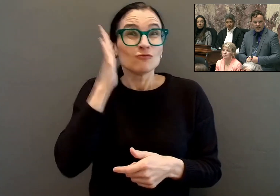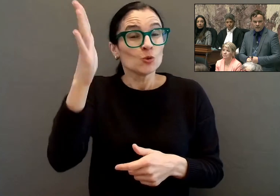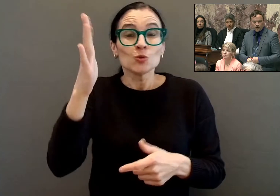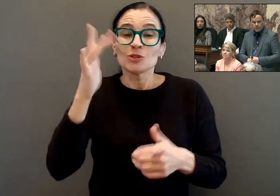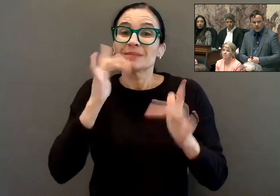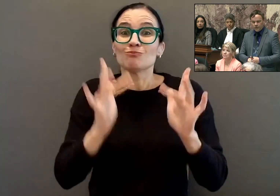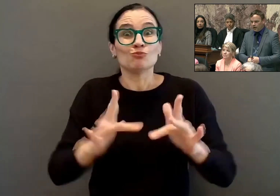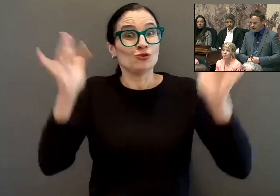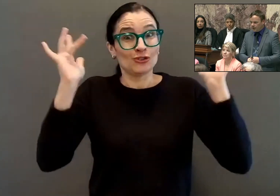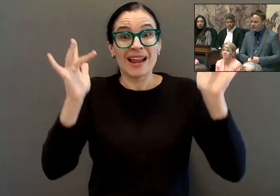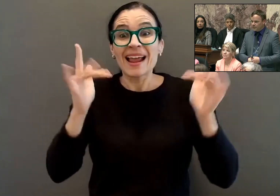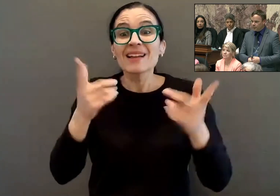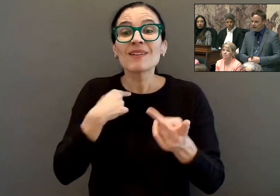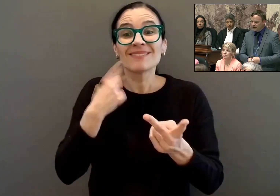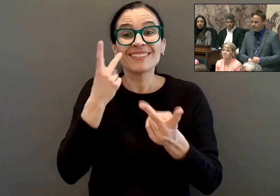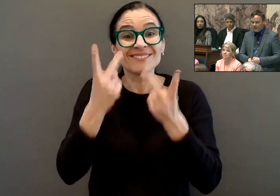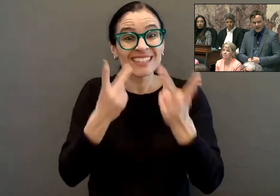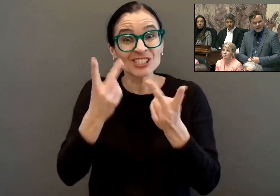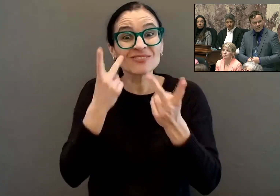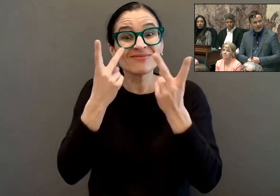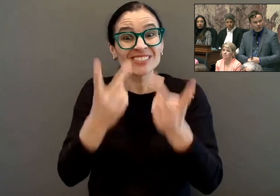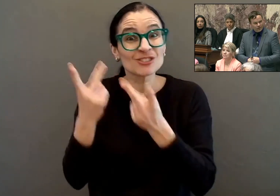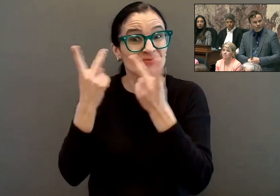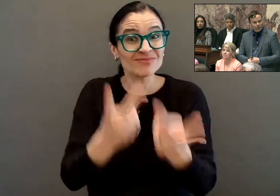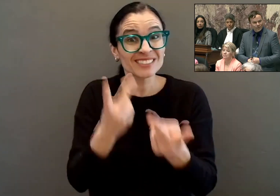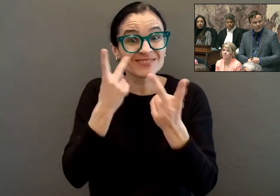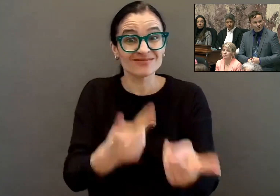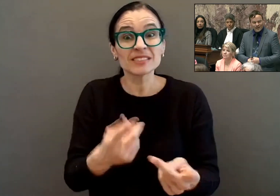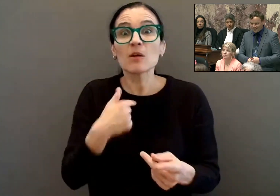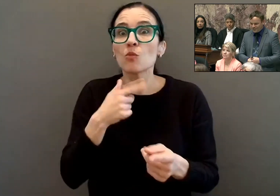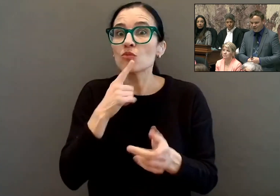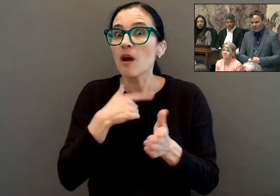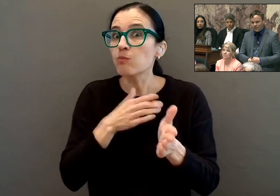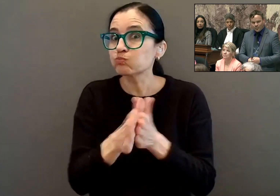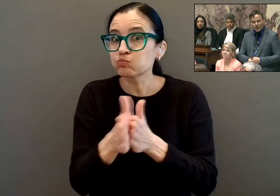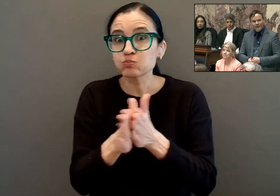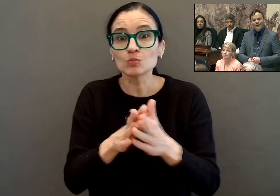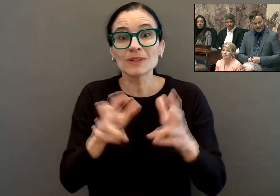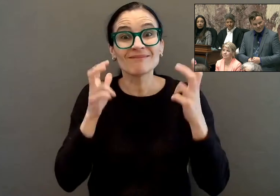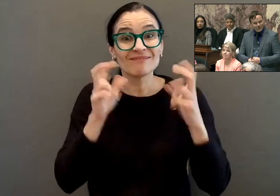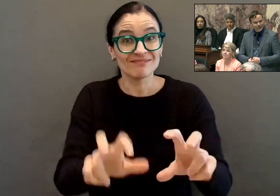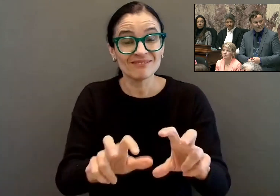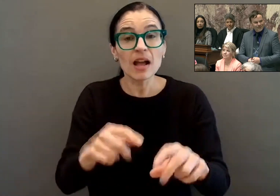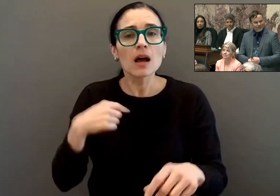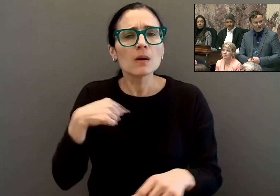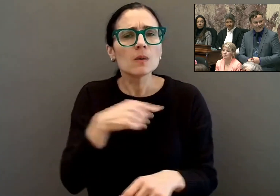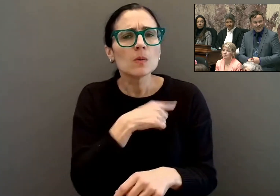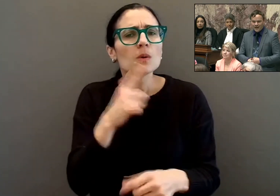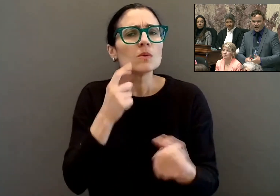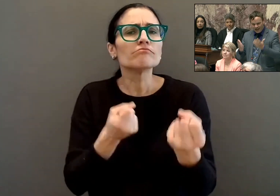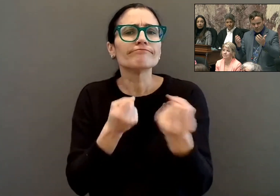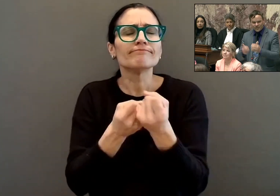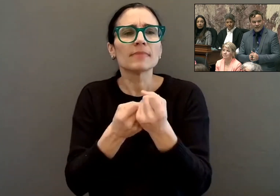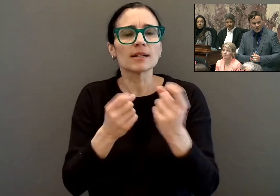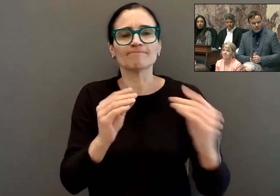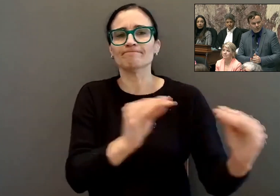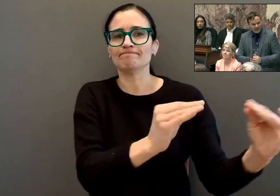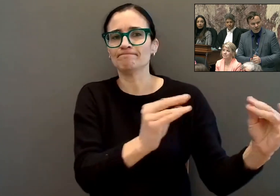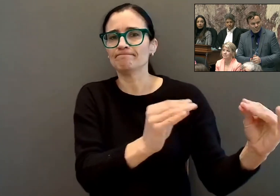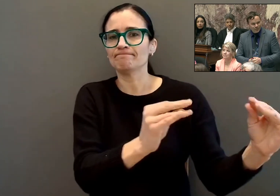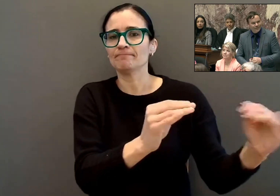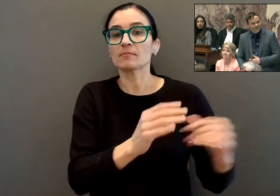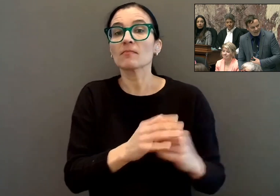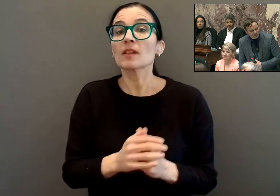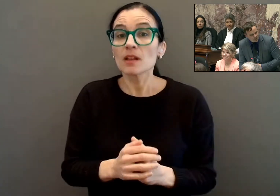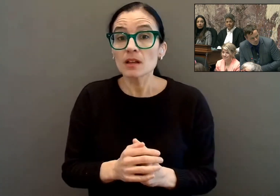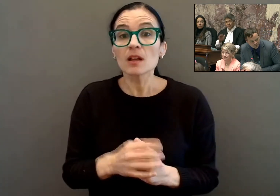investing in it in communities all across this province, and I'm looking forward to continuing to support our tourism industry. I wish the others would get